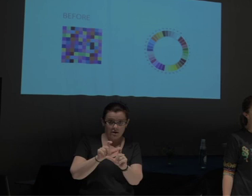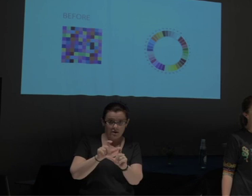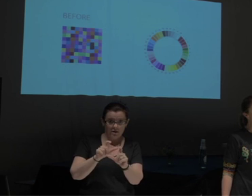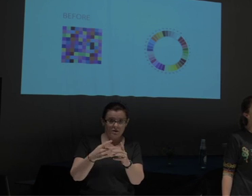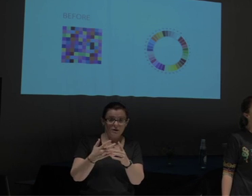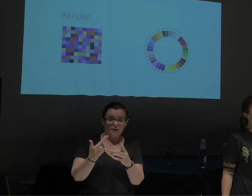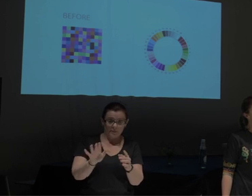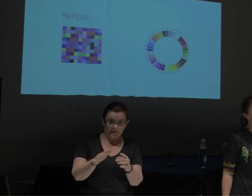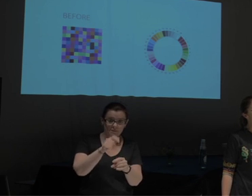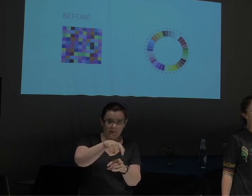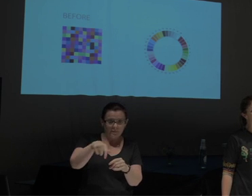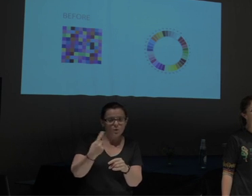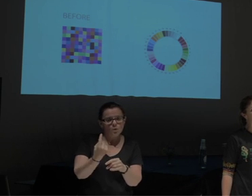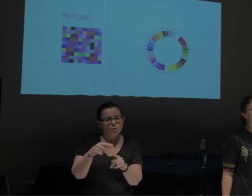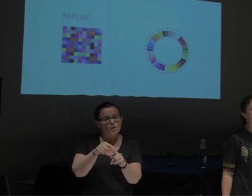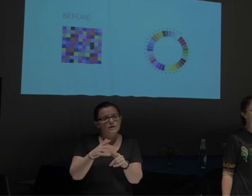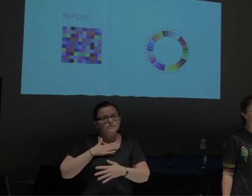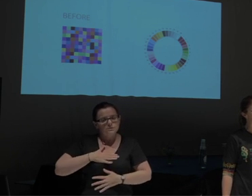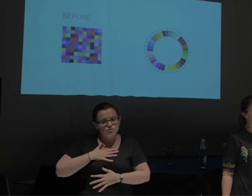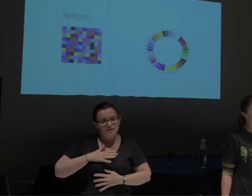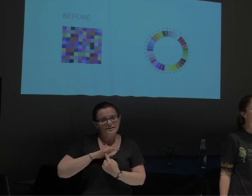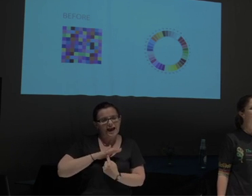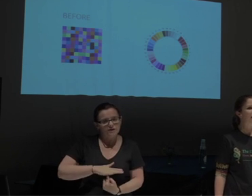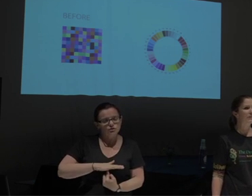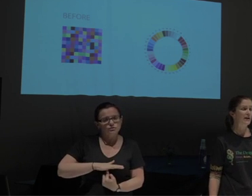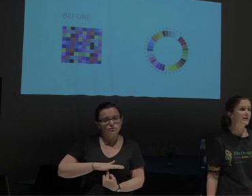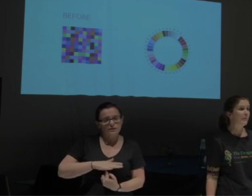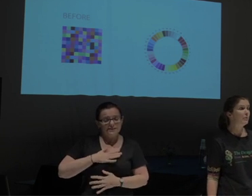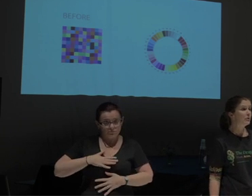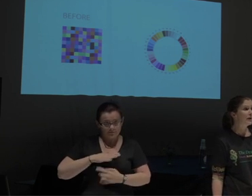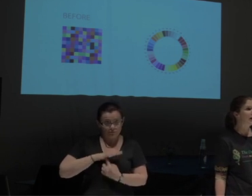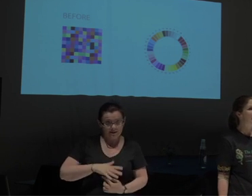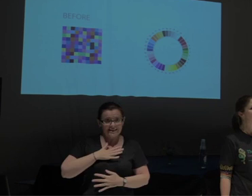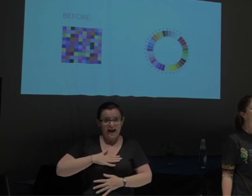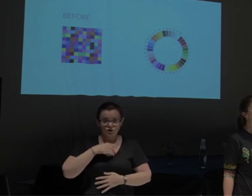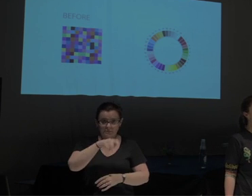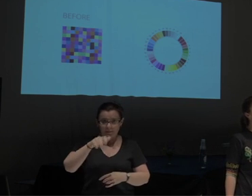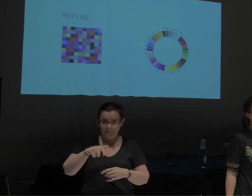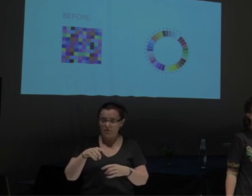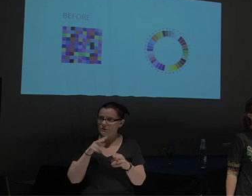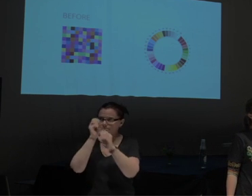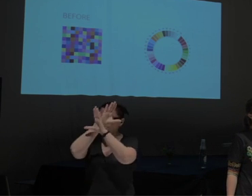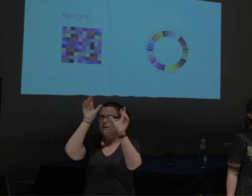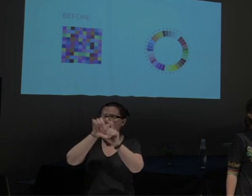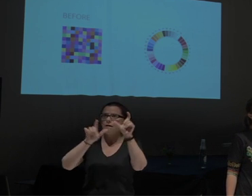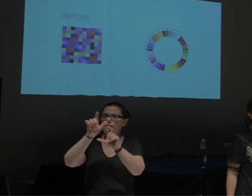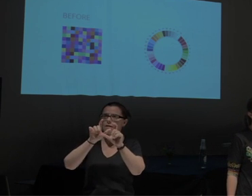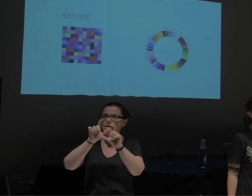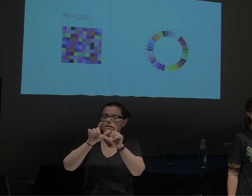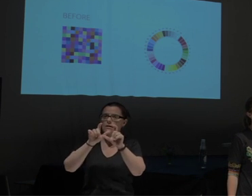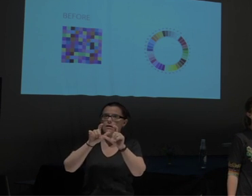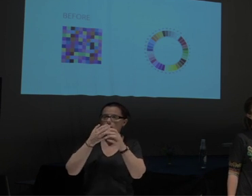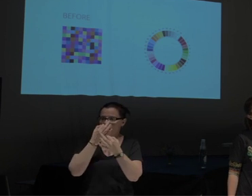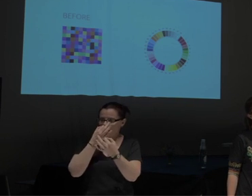of healthy, depressed and anxious people choose as their mood colour, their colour they're